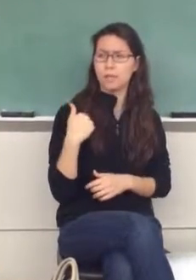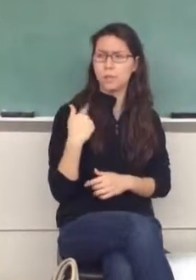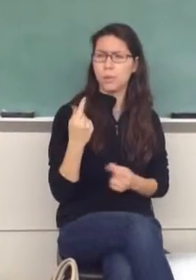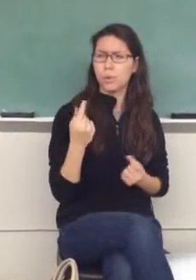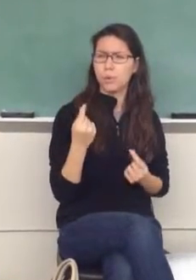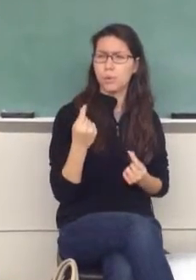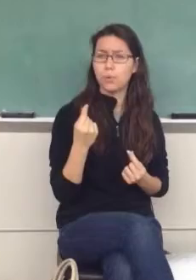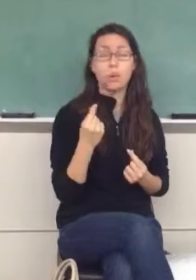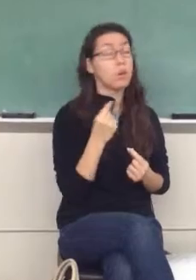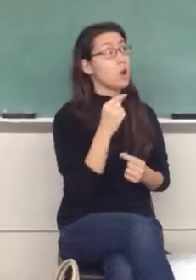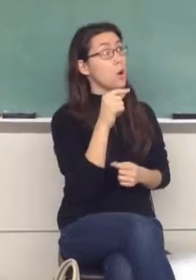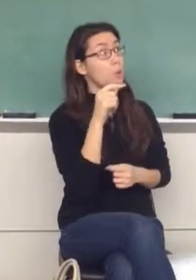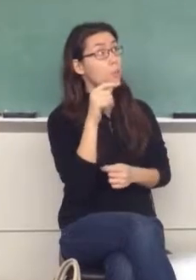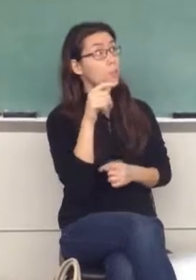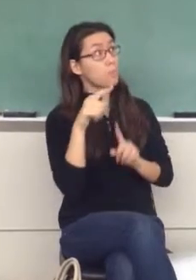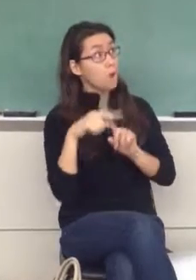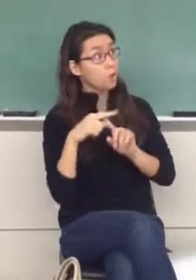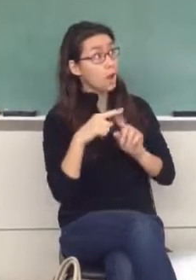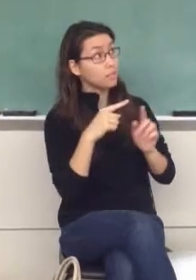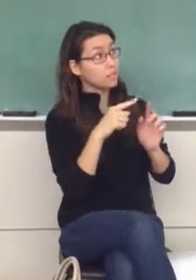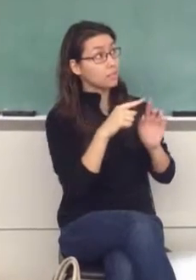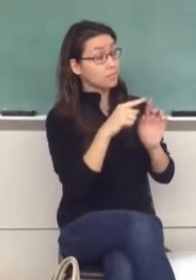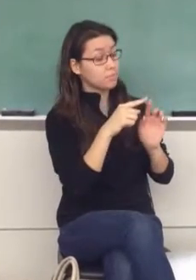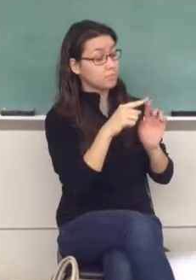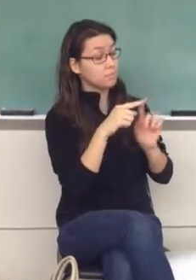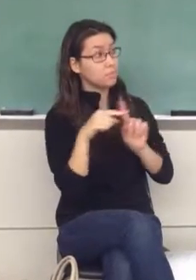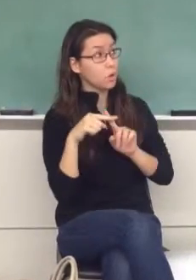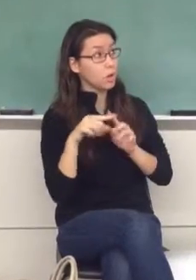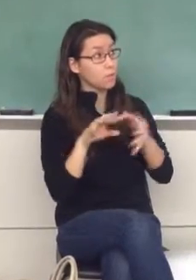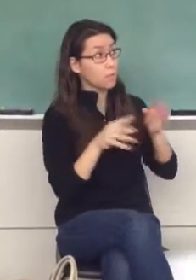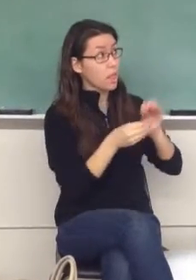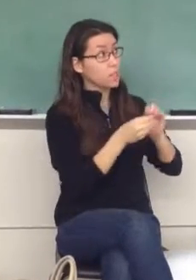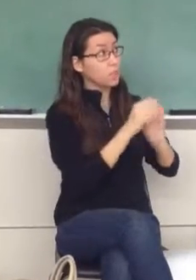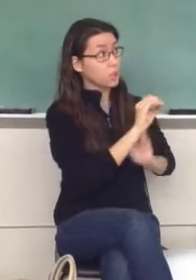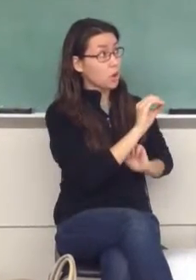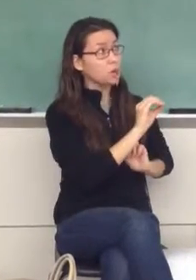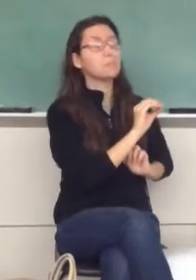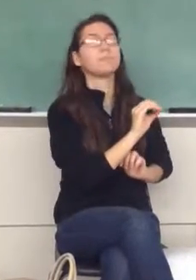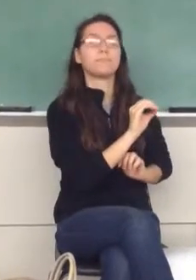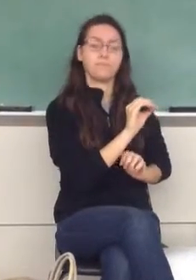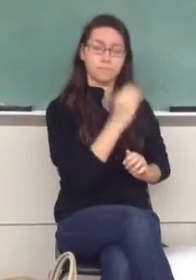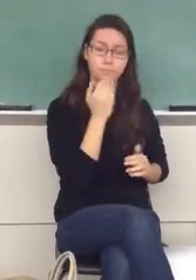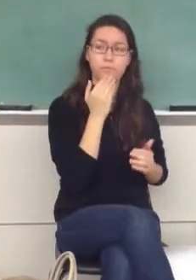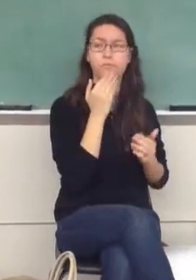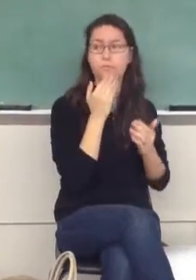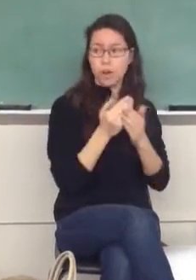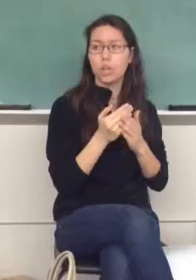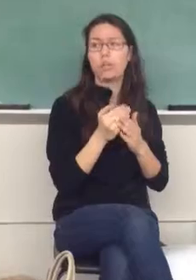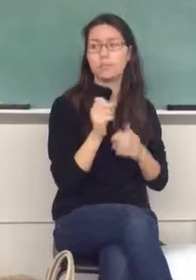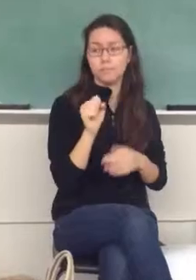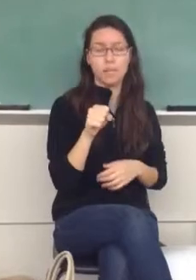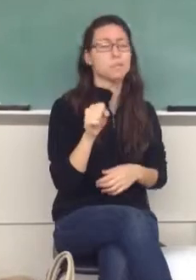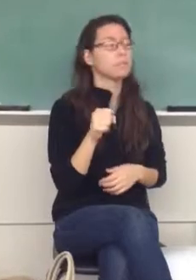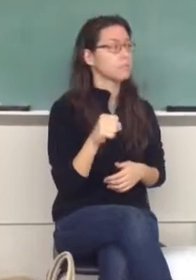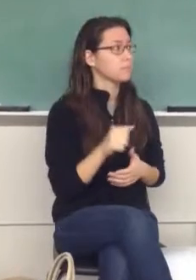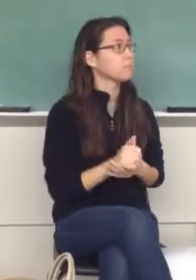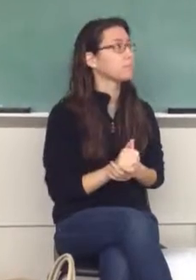plus neutrons. Protons plus neutrons, very good. All the particles that are in the nucleus make up the atomic mass.